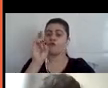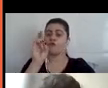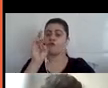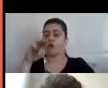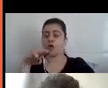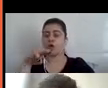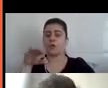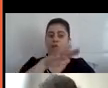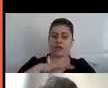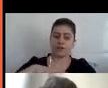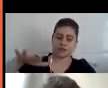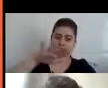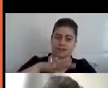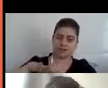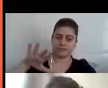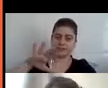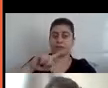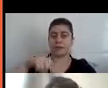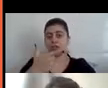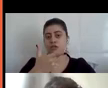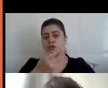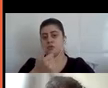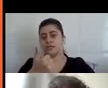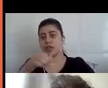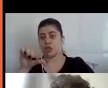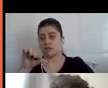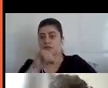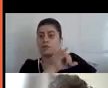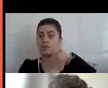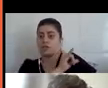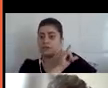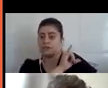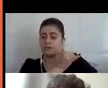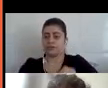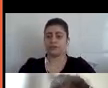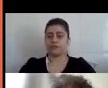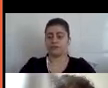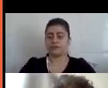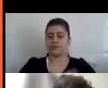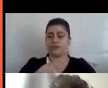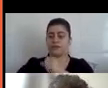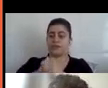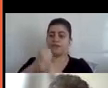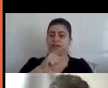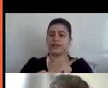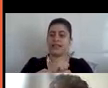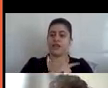2019 in Rio de Janeiro and next year there will be also there the Global Forum. You are a very